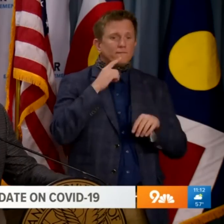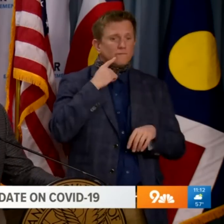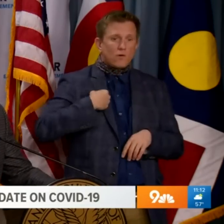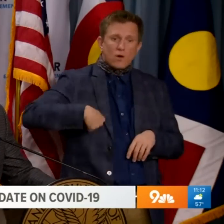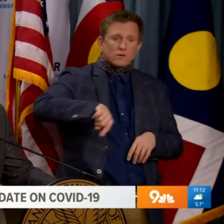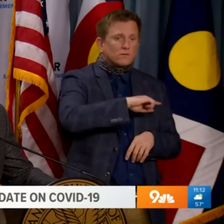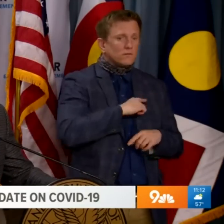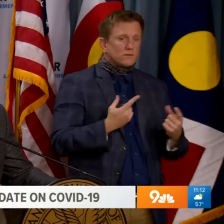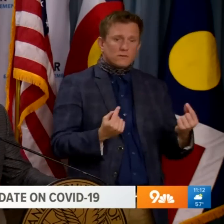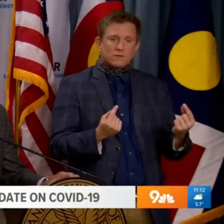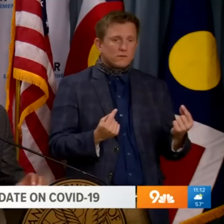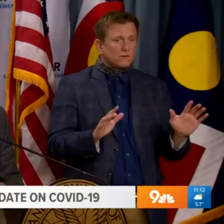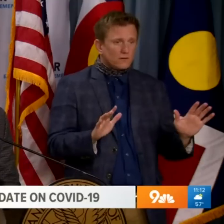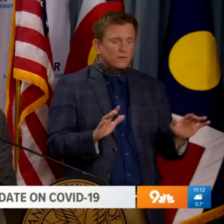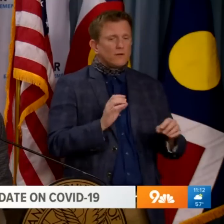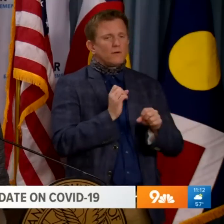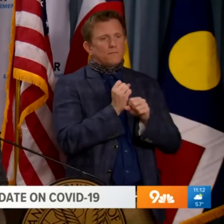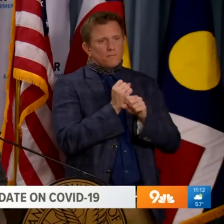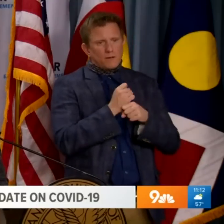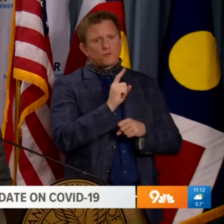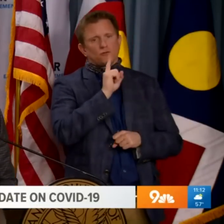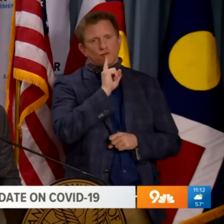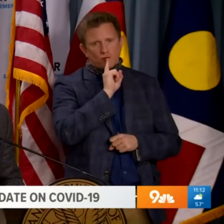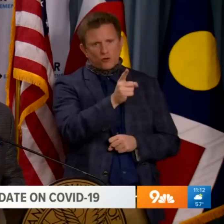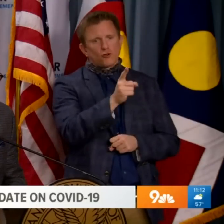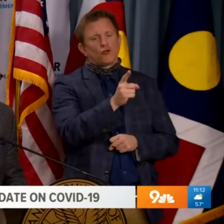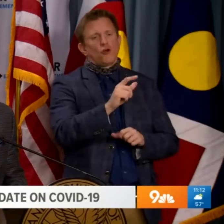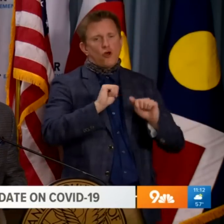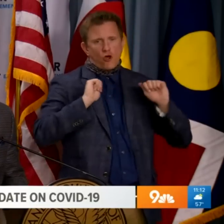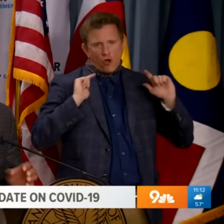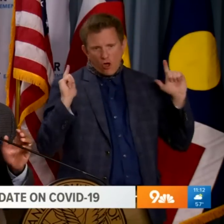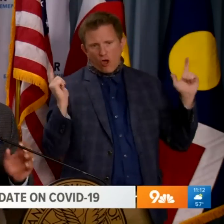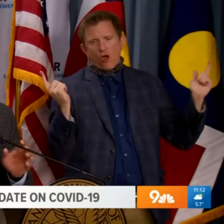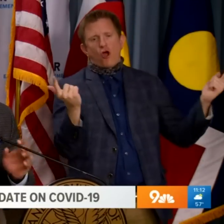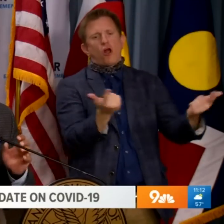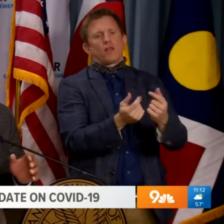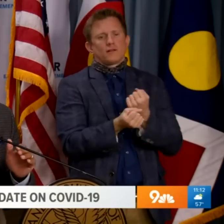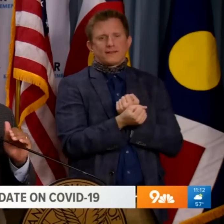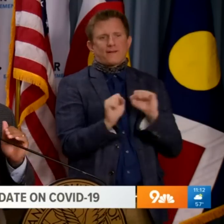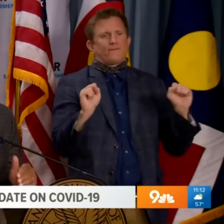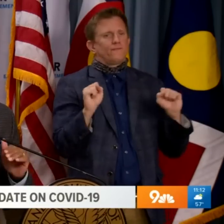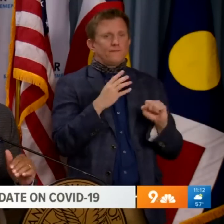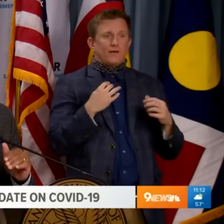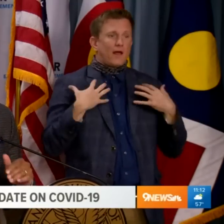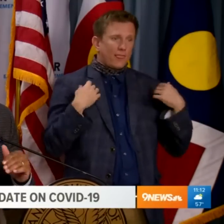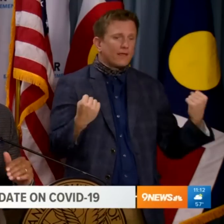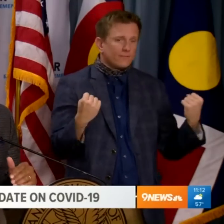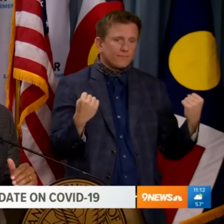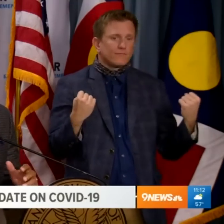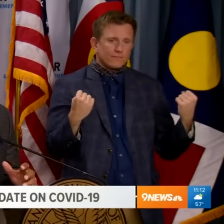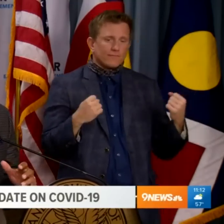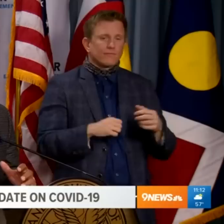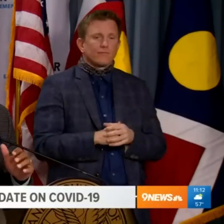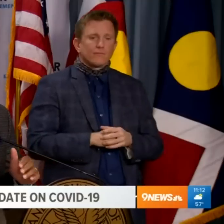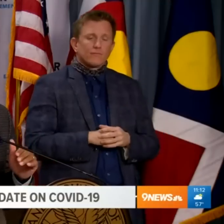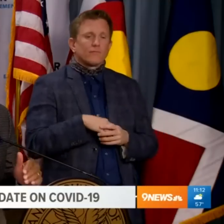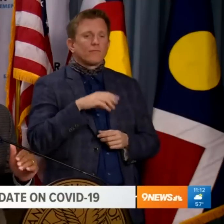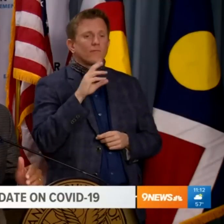situation, either through the orders that have come or people in our families or loved ones who have been lost or who are dealing with positive cases.